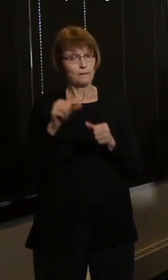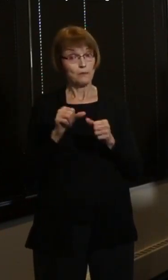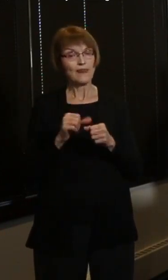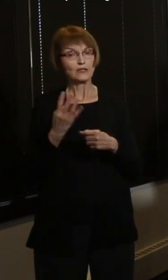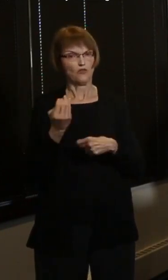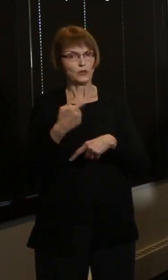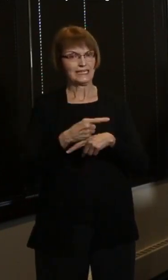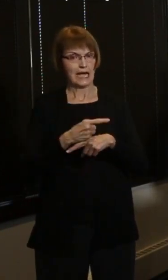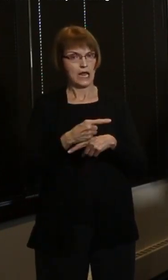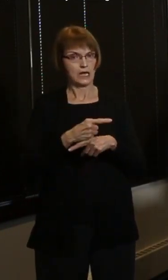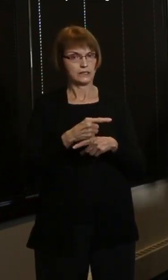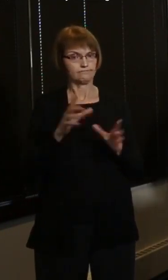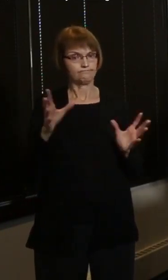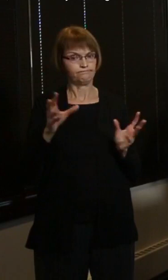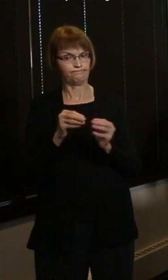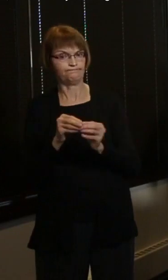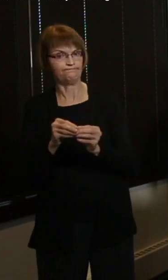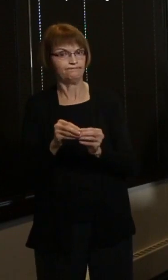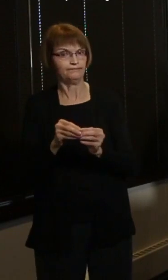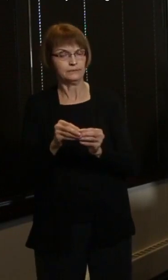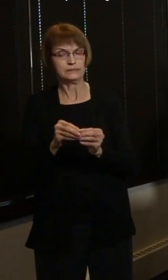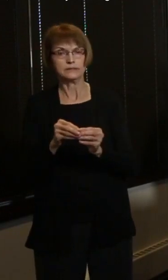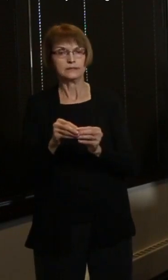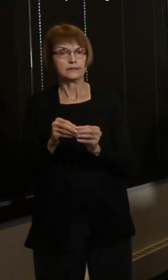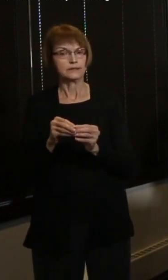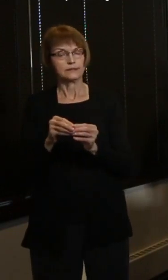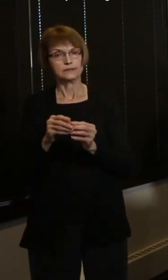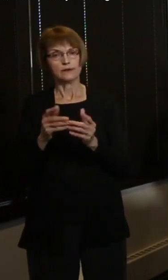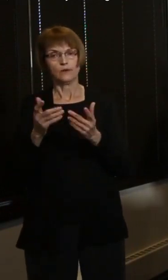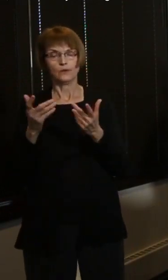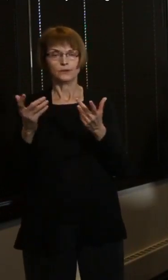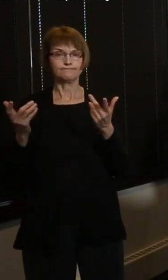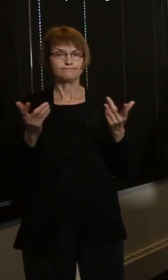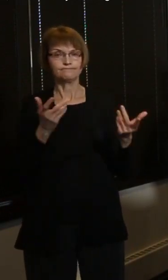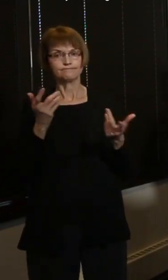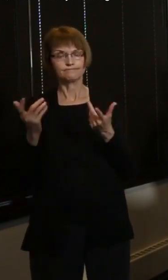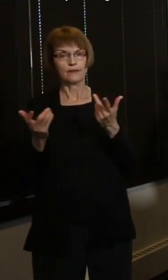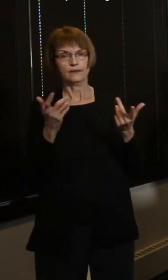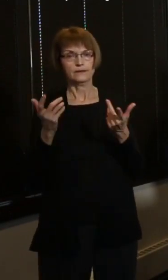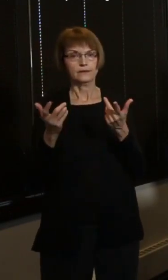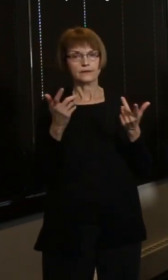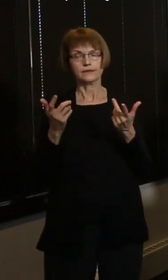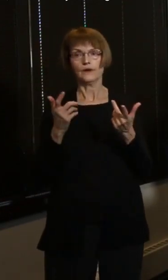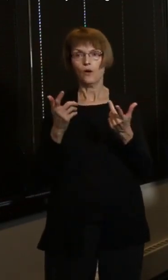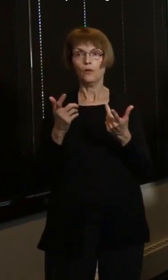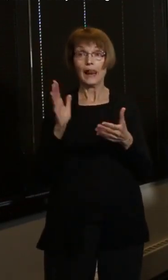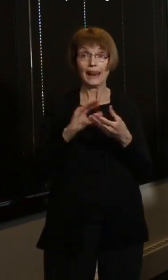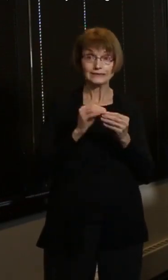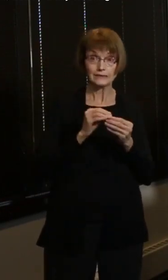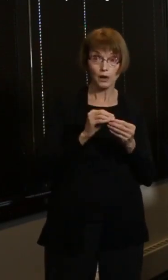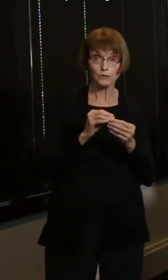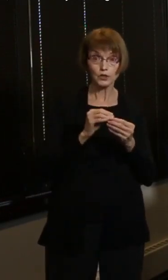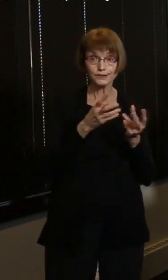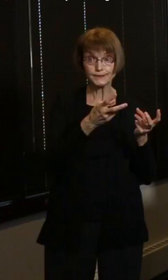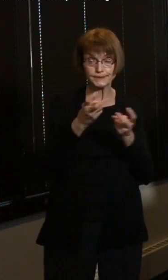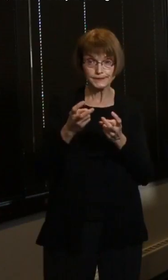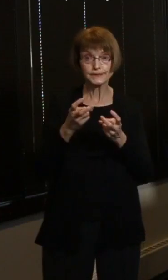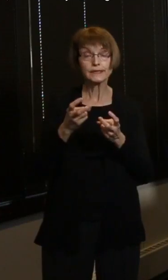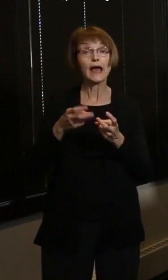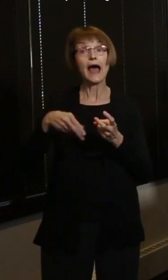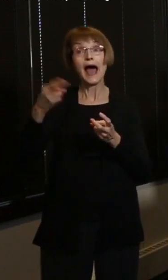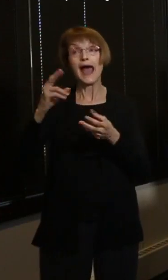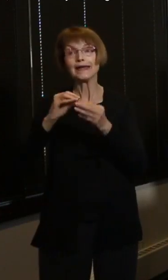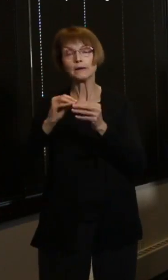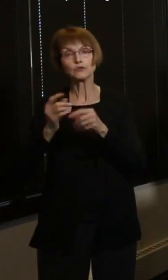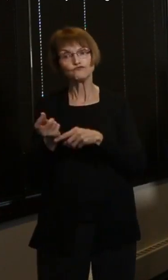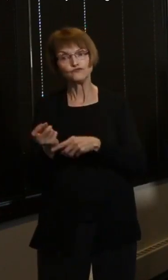days. So you have to have fewer numbers coming in, drop off some high numbers to get this number down. So certainly we'd